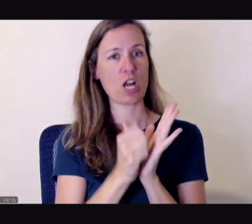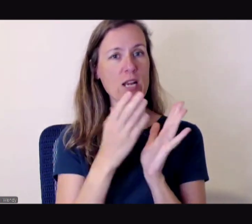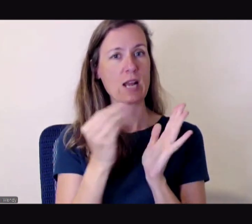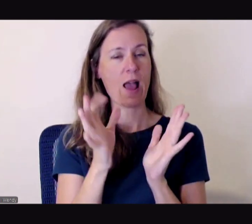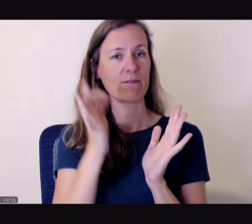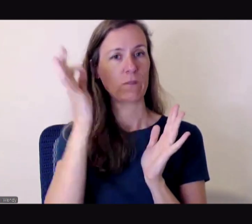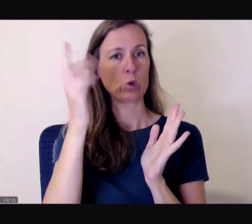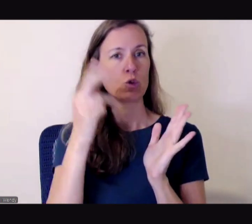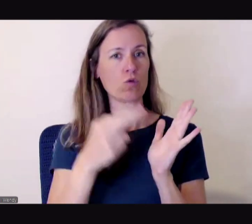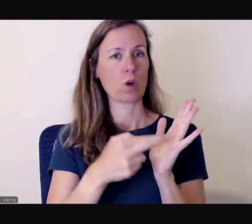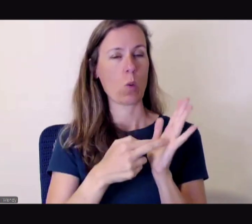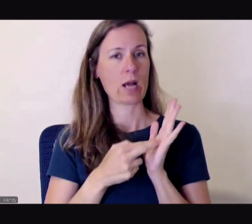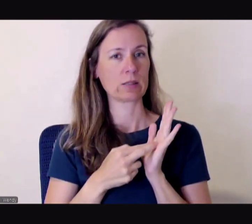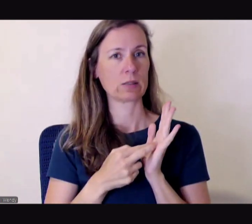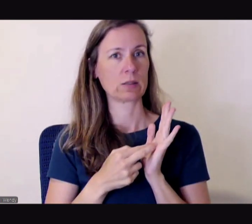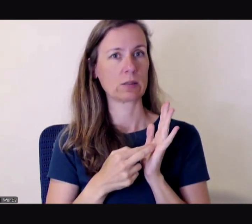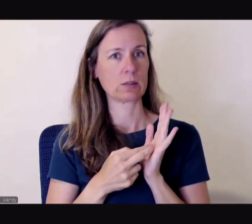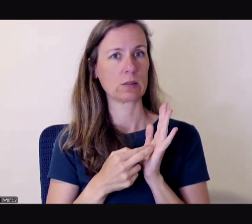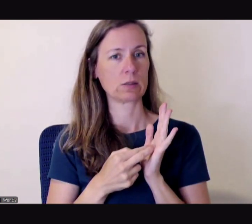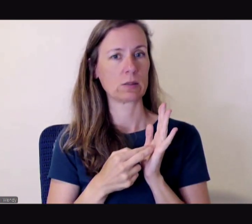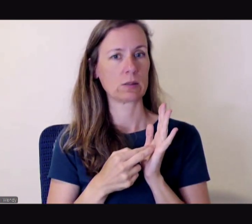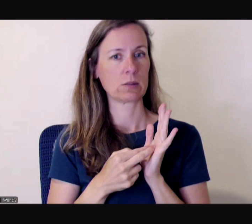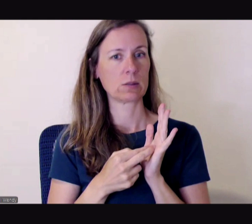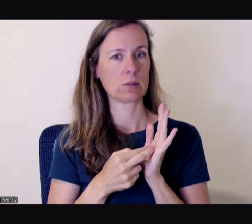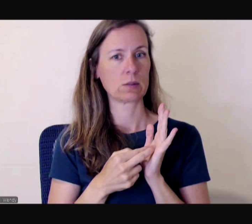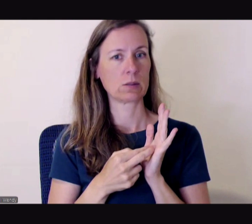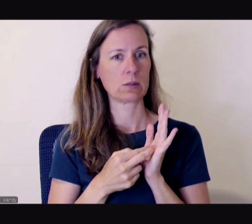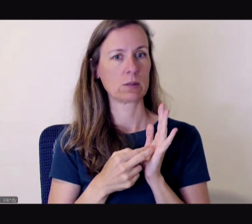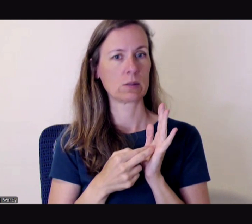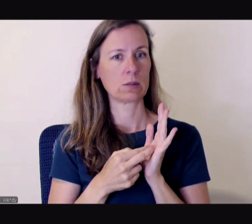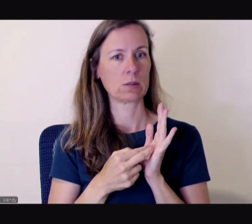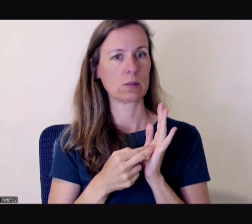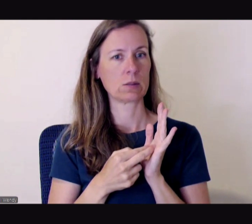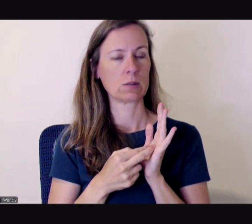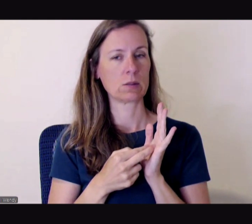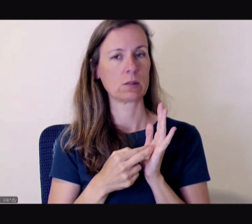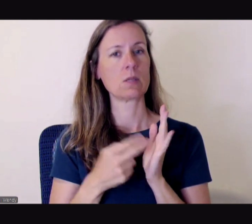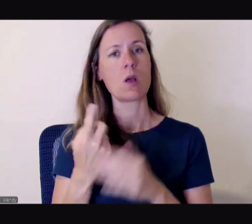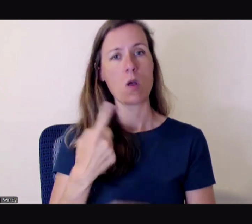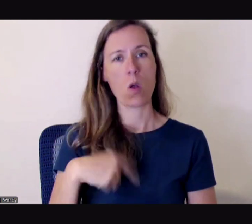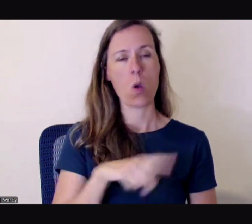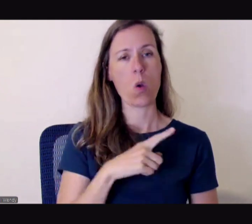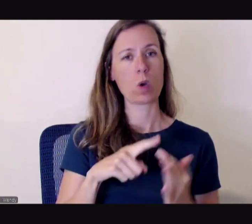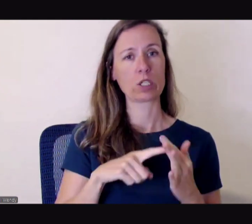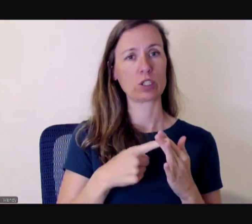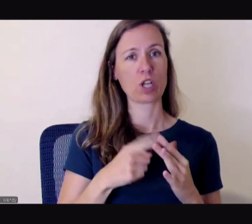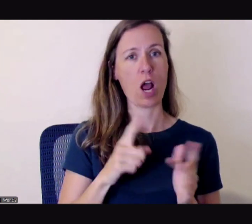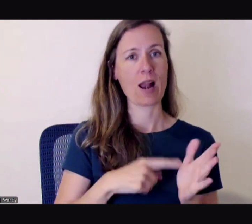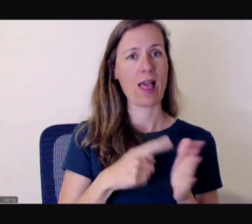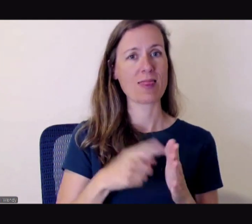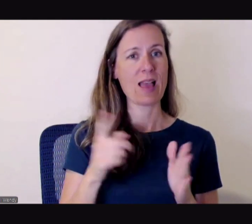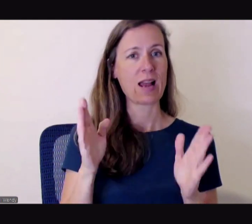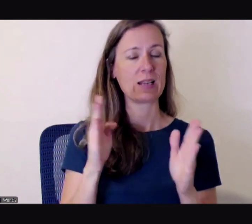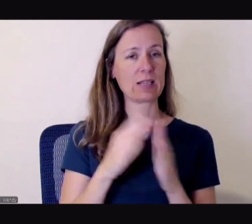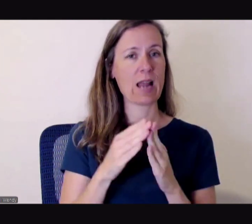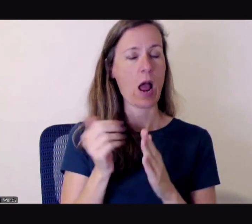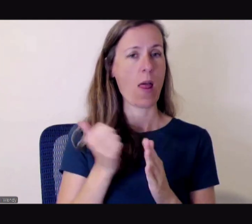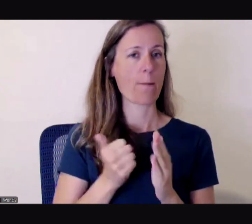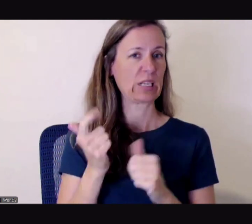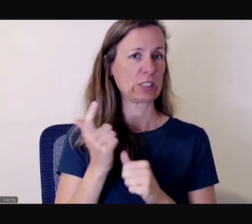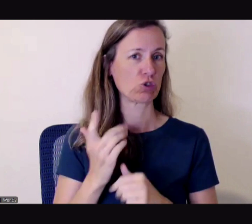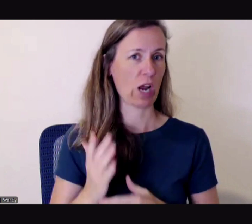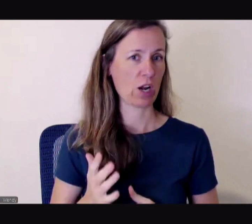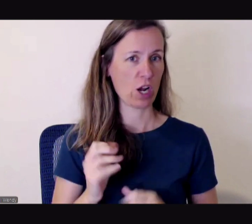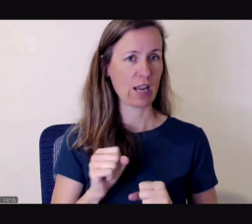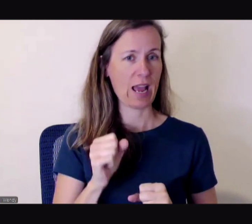Why don't we start, and then town administrator can tell us what we forgot or